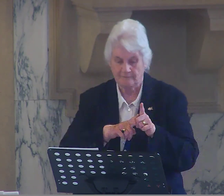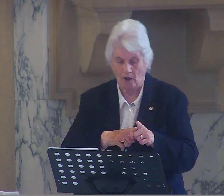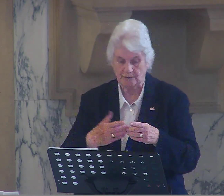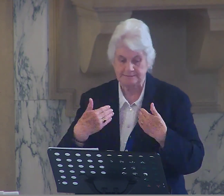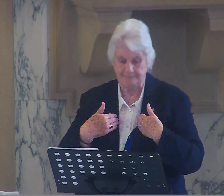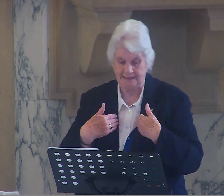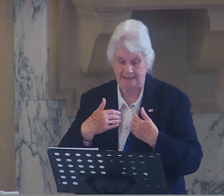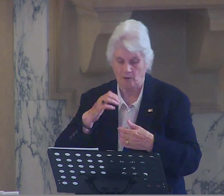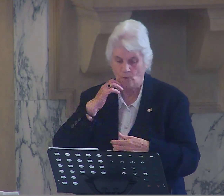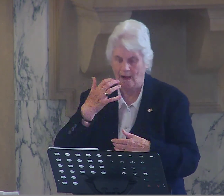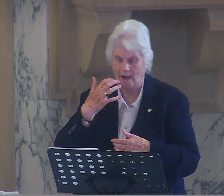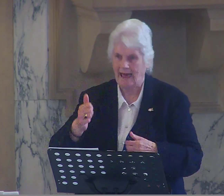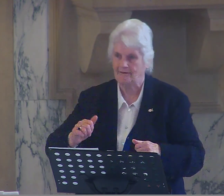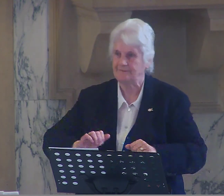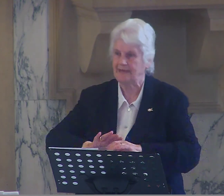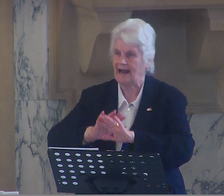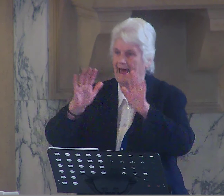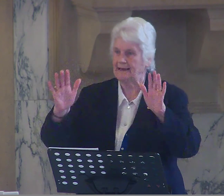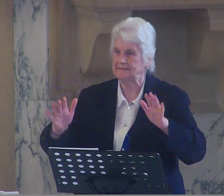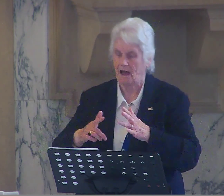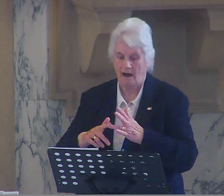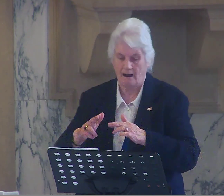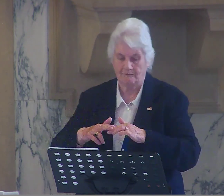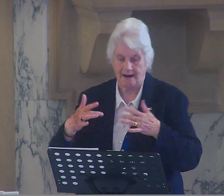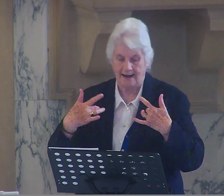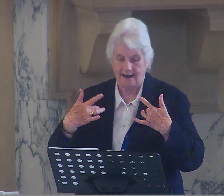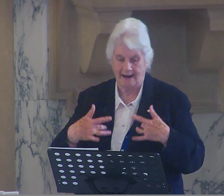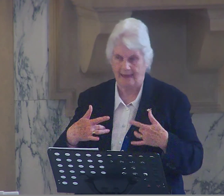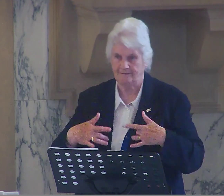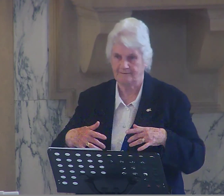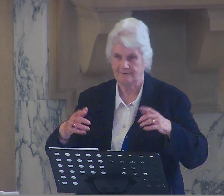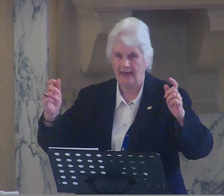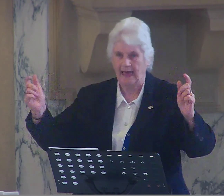follows me will have the light of life.